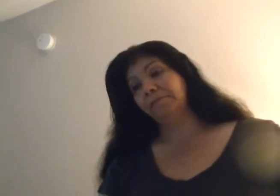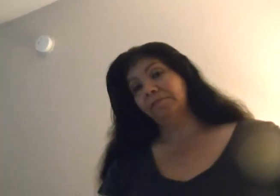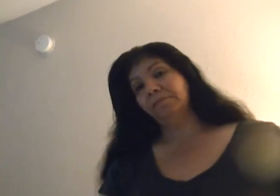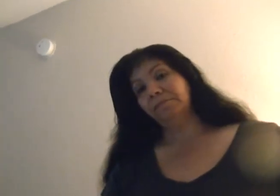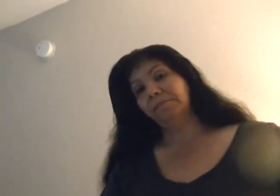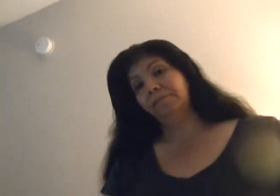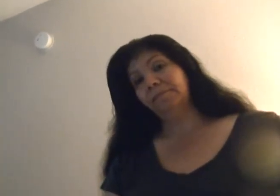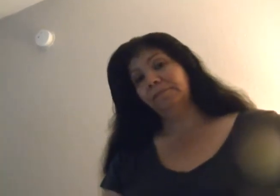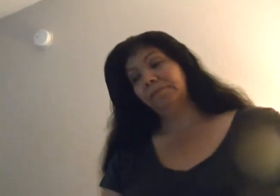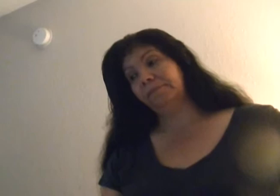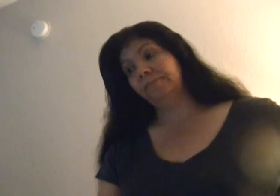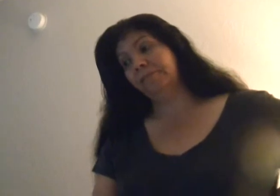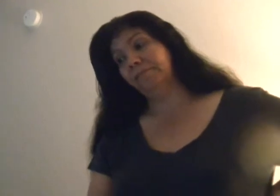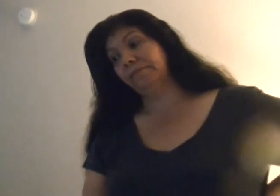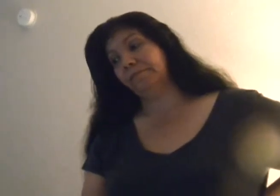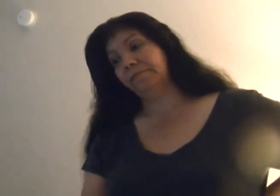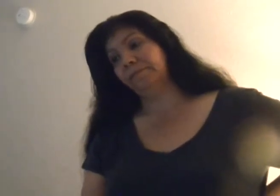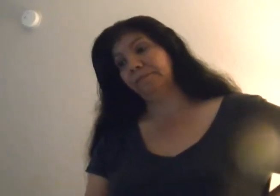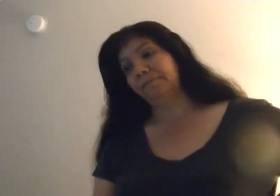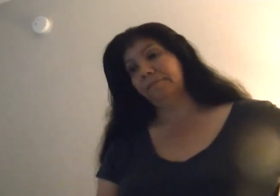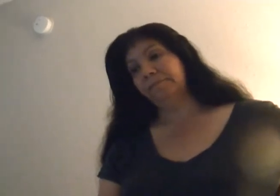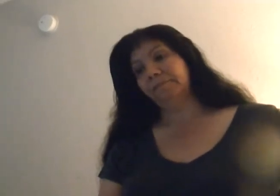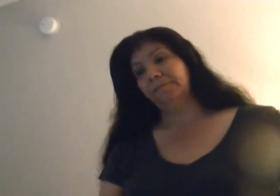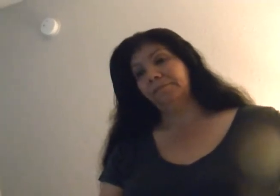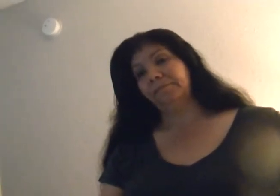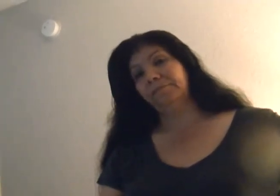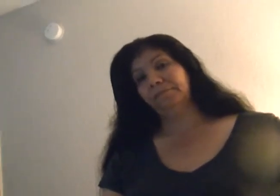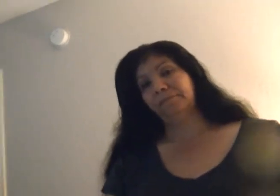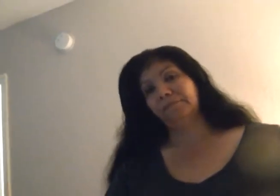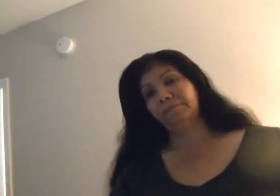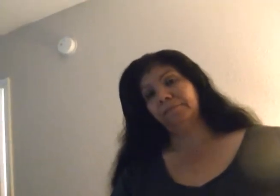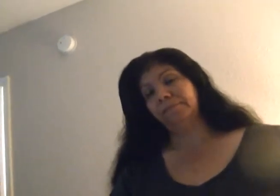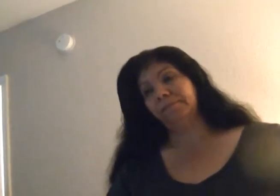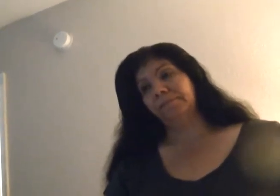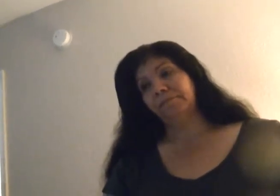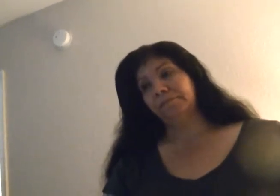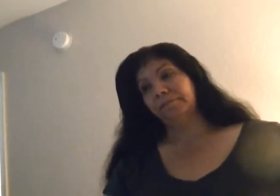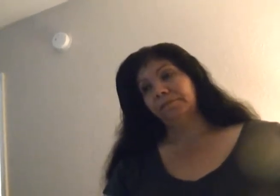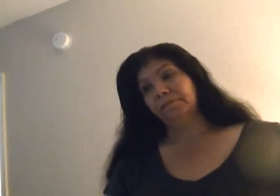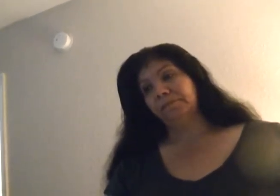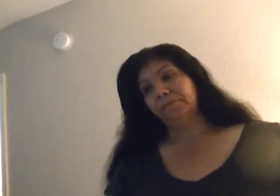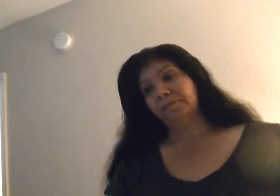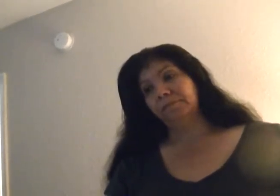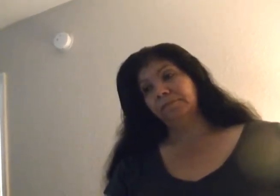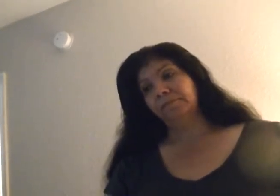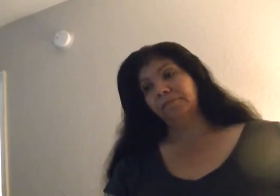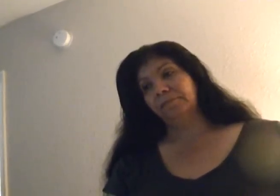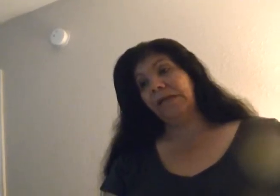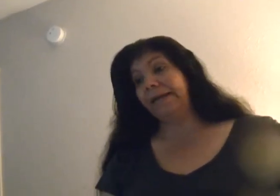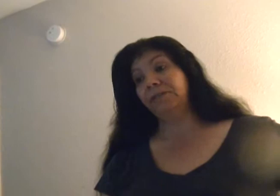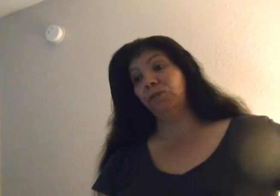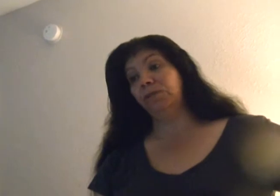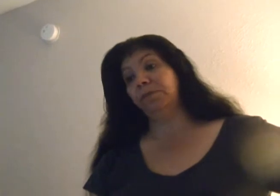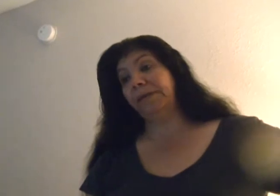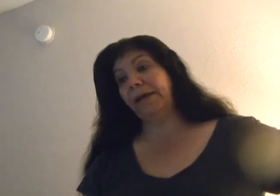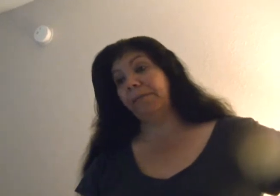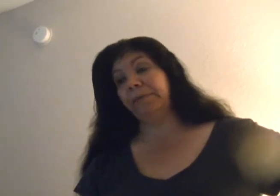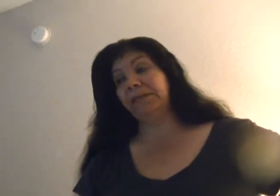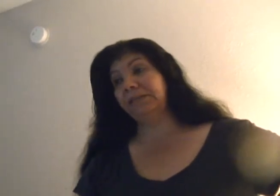get our focus off of the attacks of the enemy onto the fellowship of the Son of God with each other. And actually, we should be happy because it